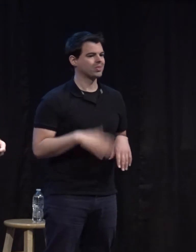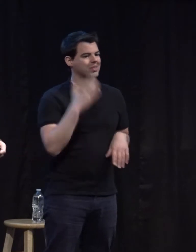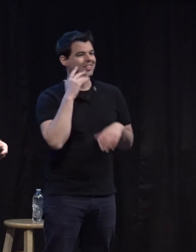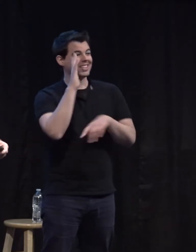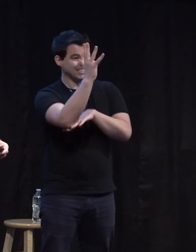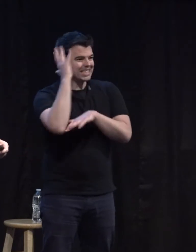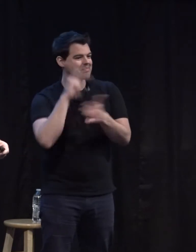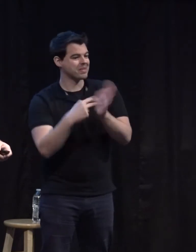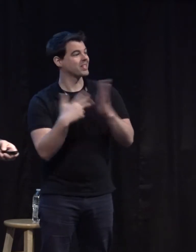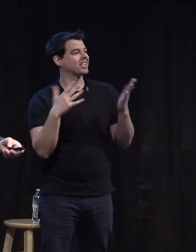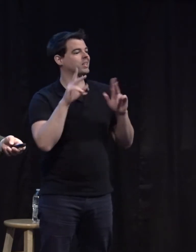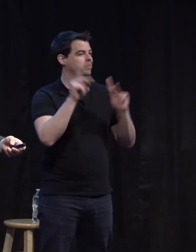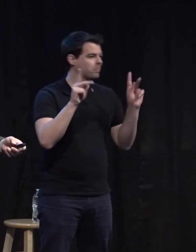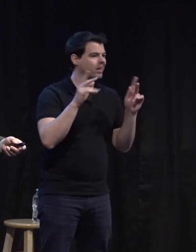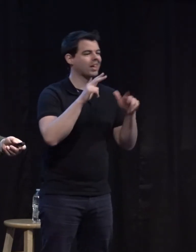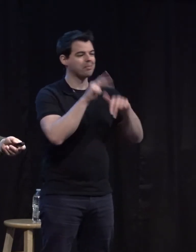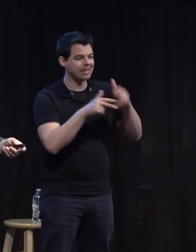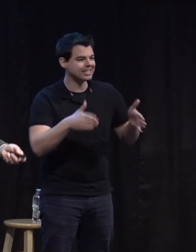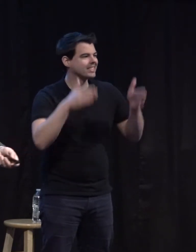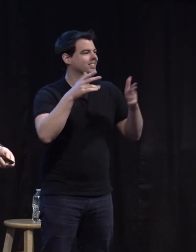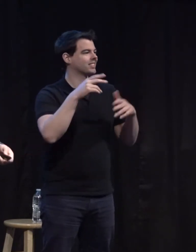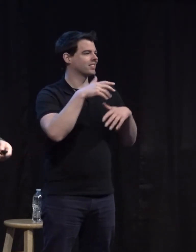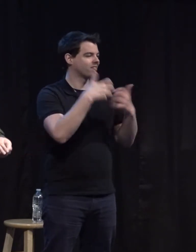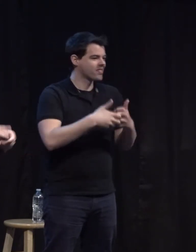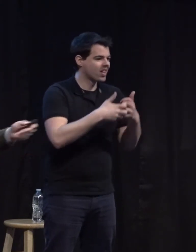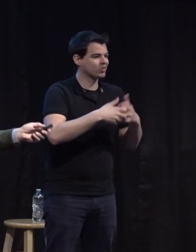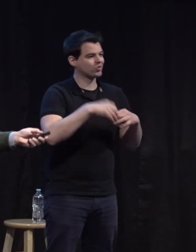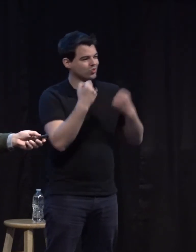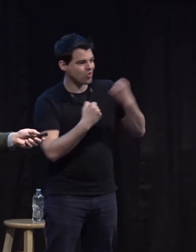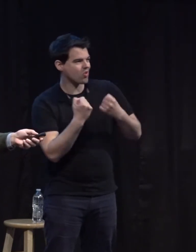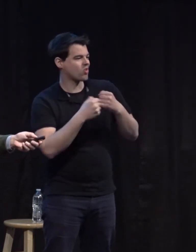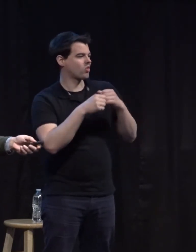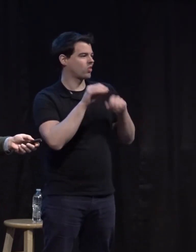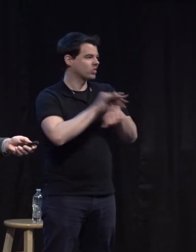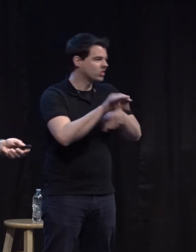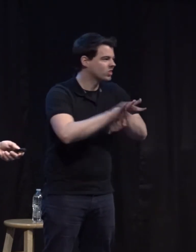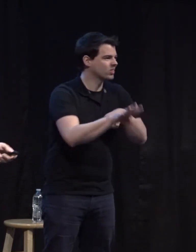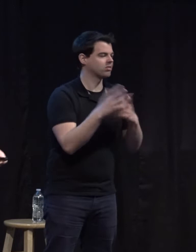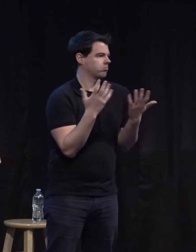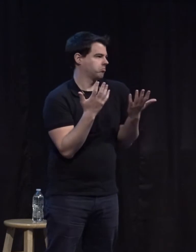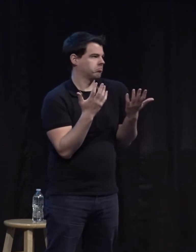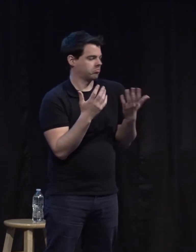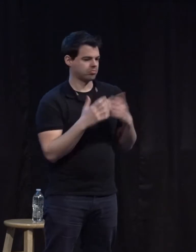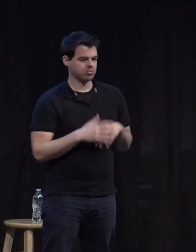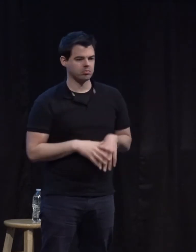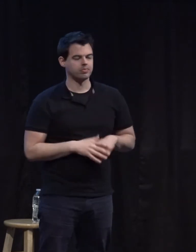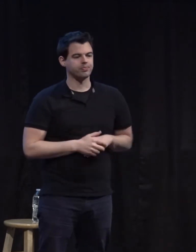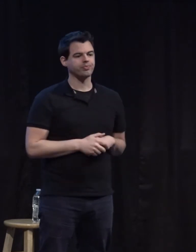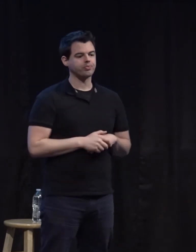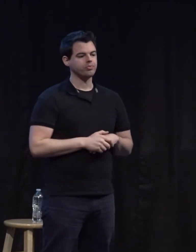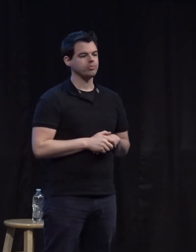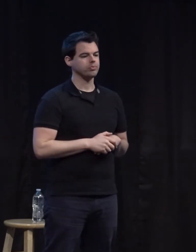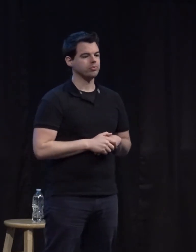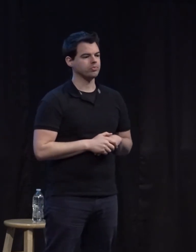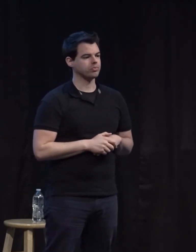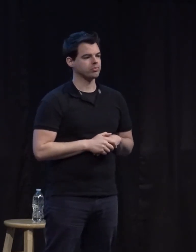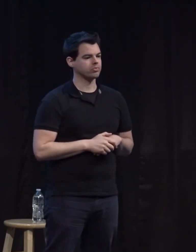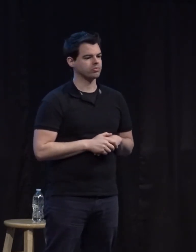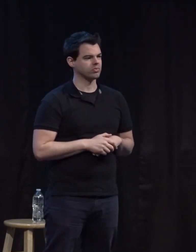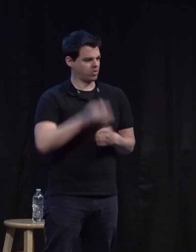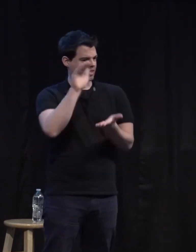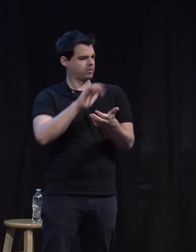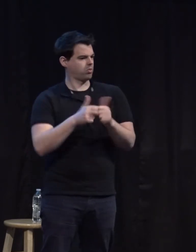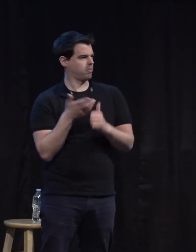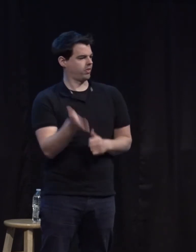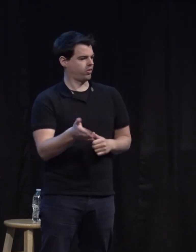all kinds of stuff and you get back into as close as Connecticut has to pristine environments and you have fewer